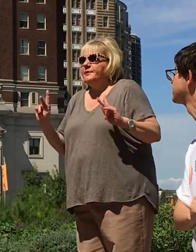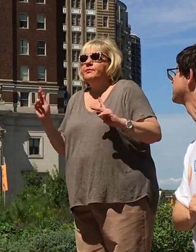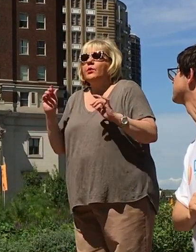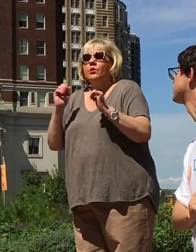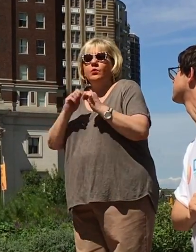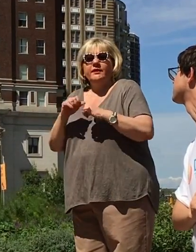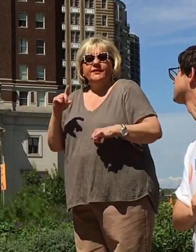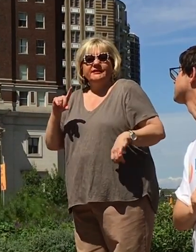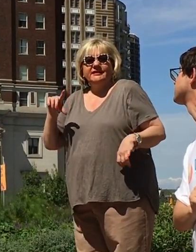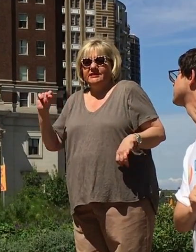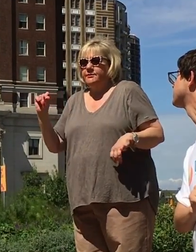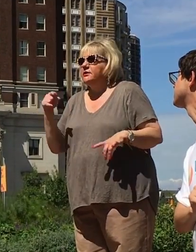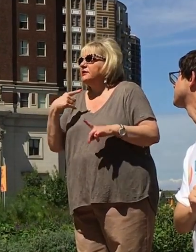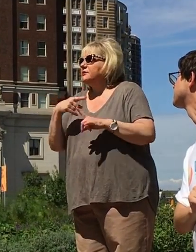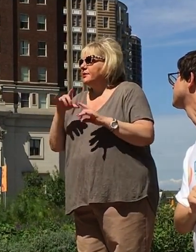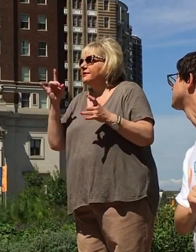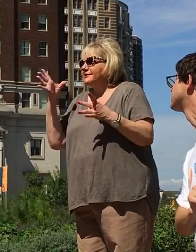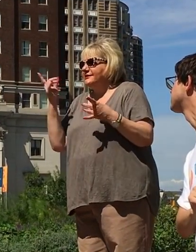disabilities, and disasters.